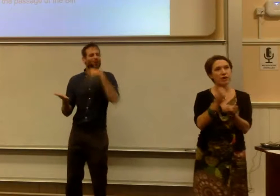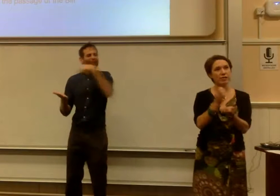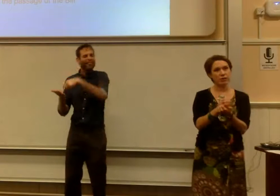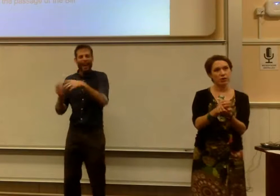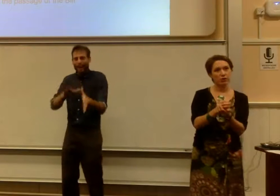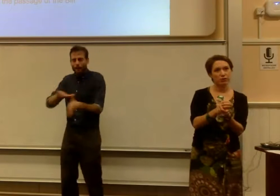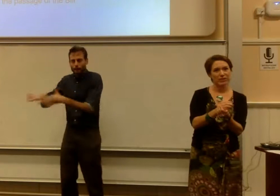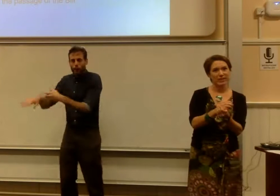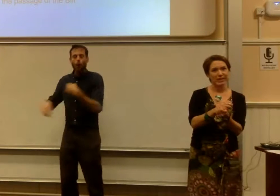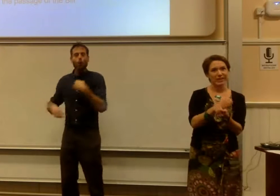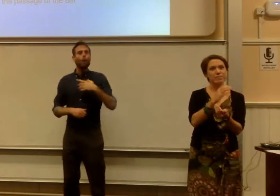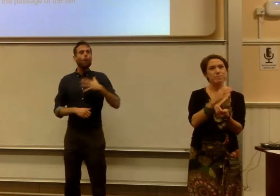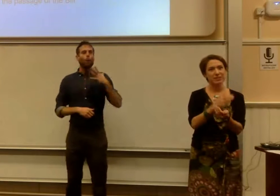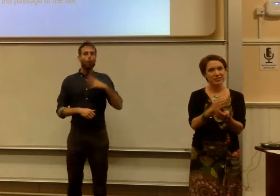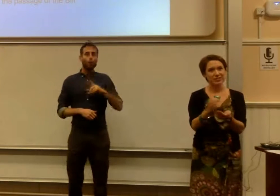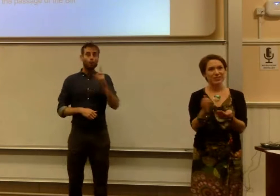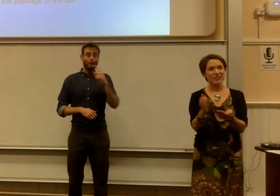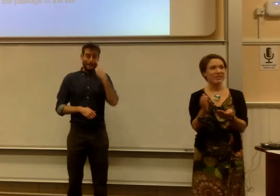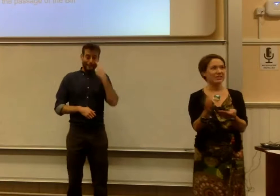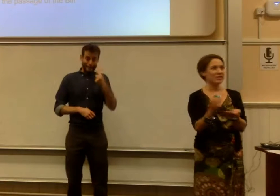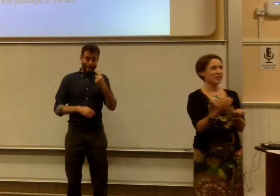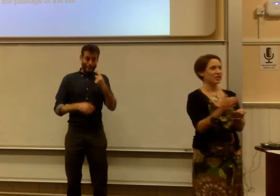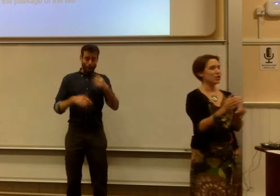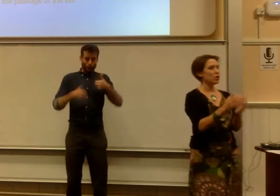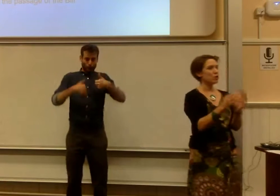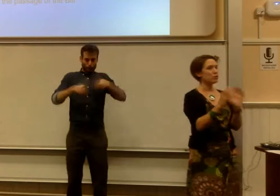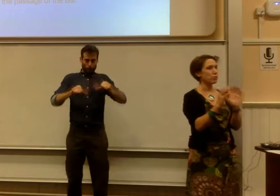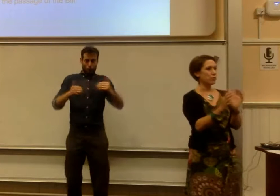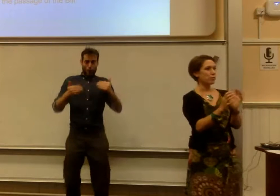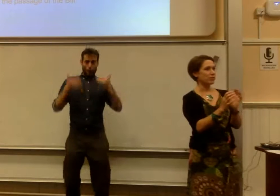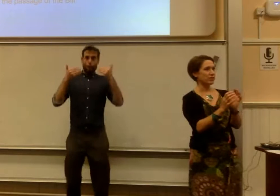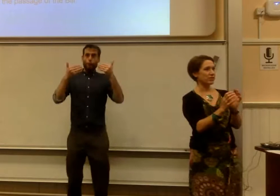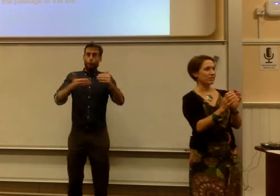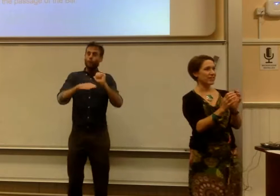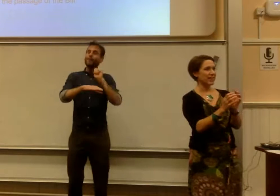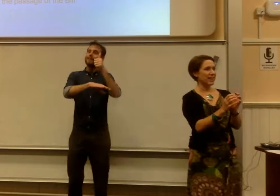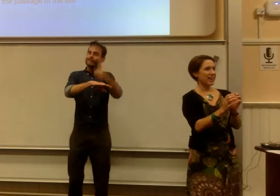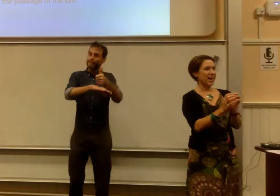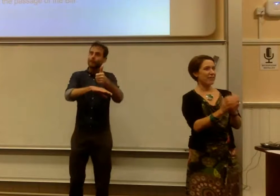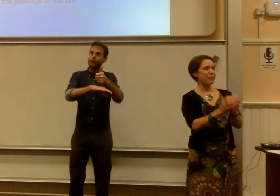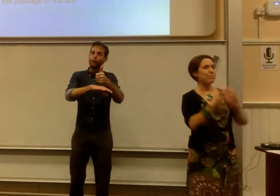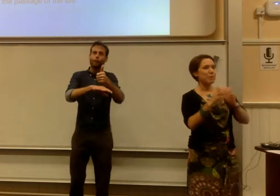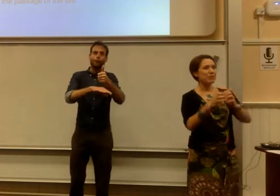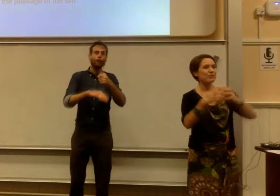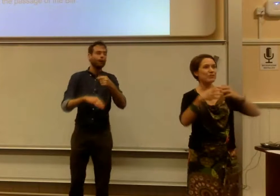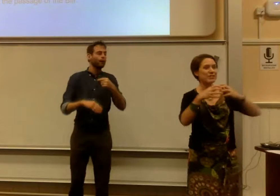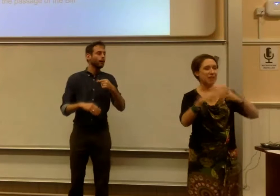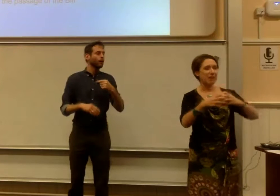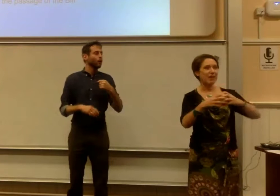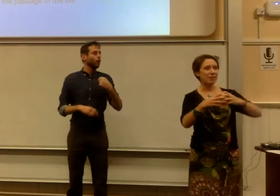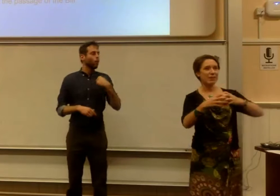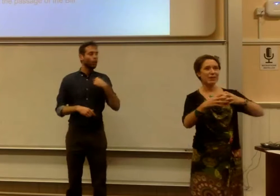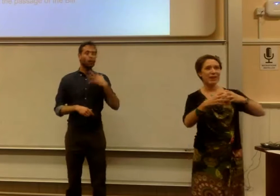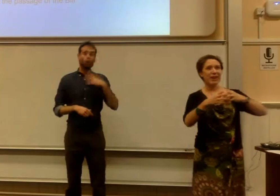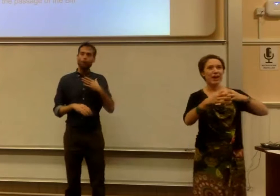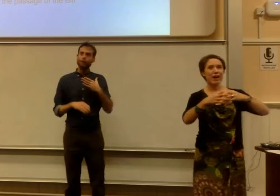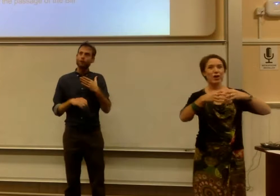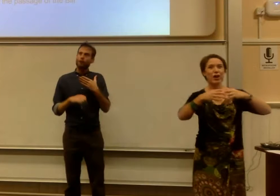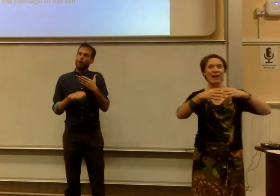the work involved in administering legislation was proportionate and that most of the